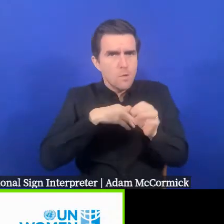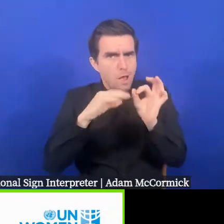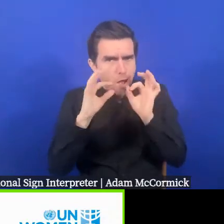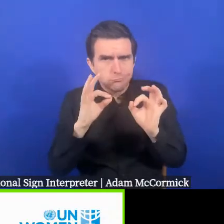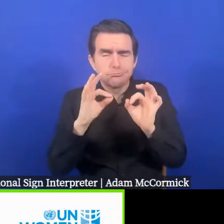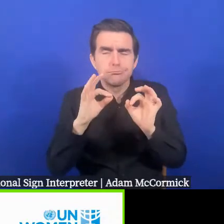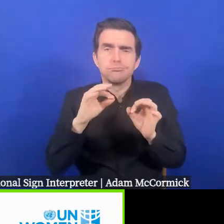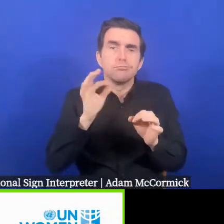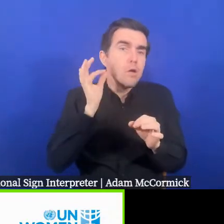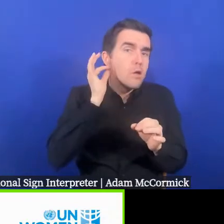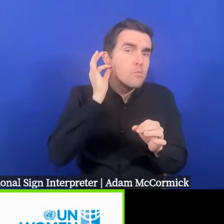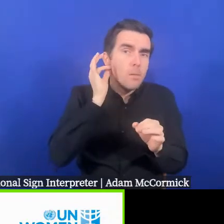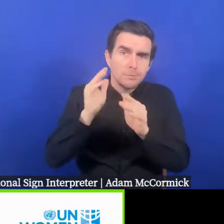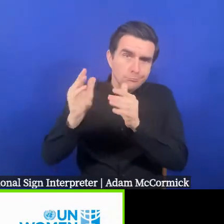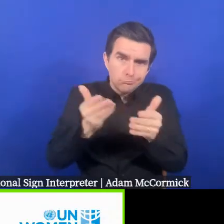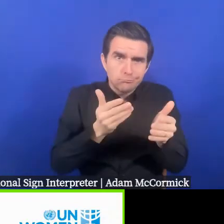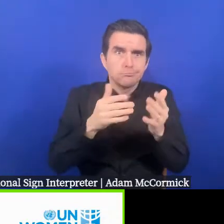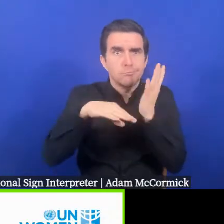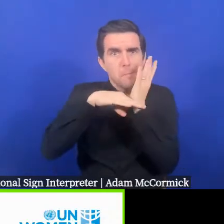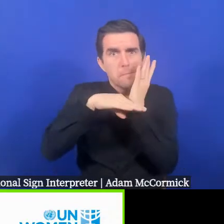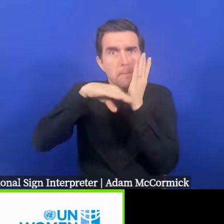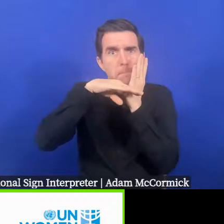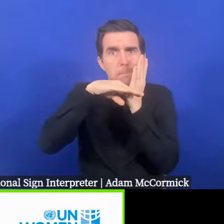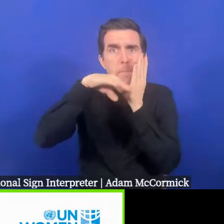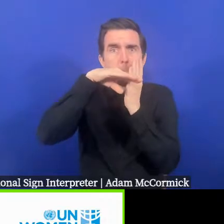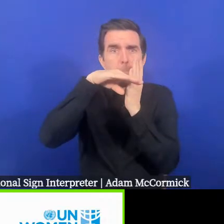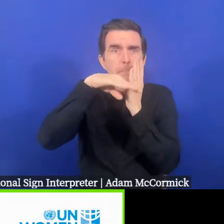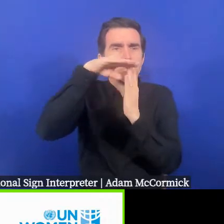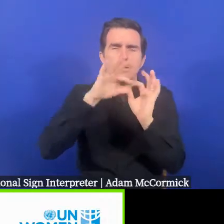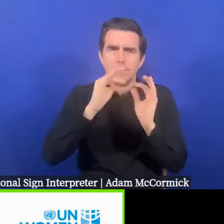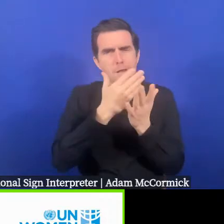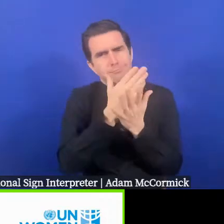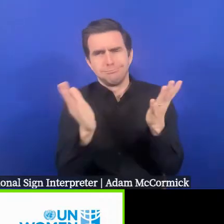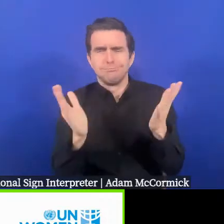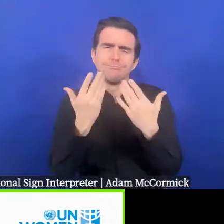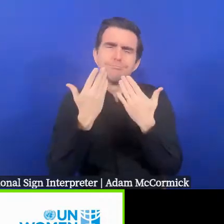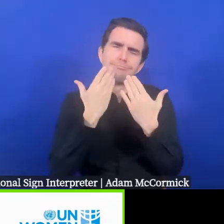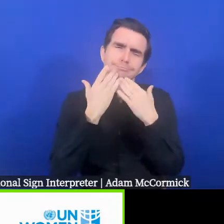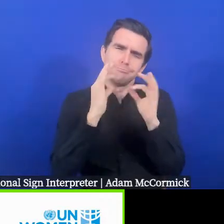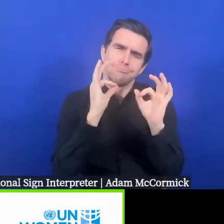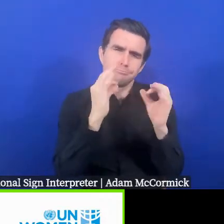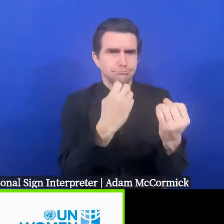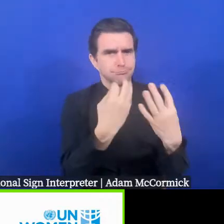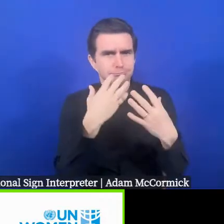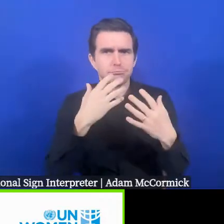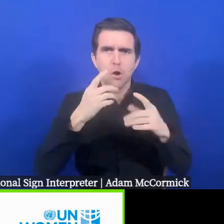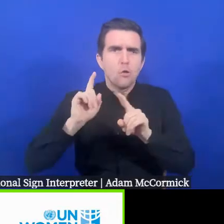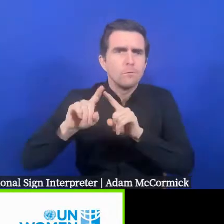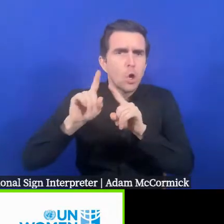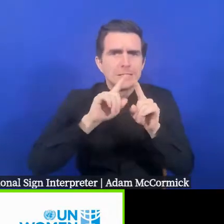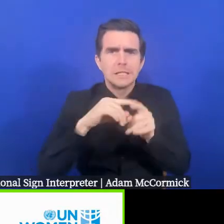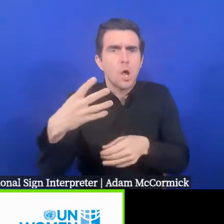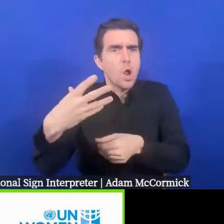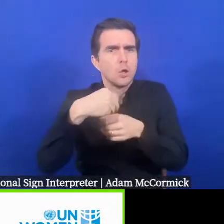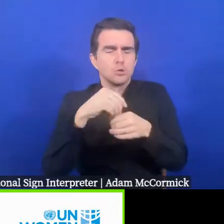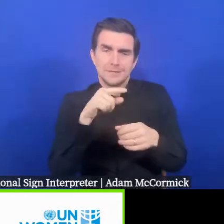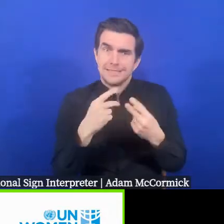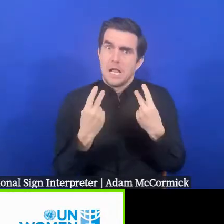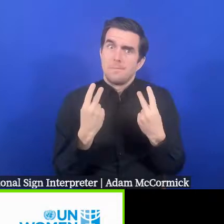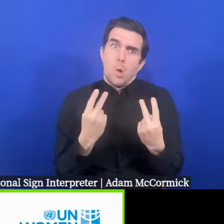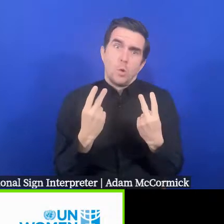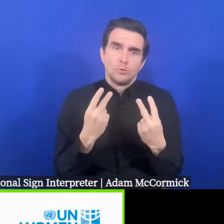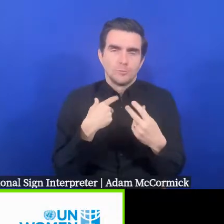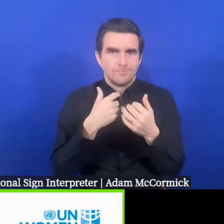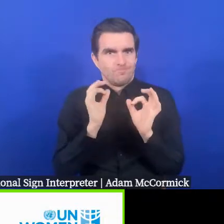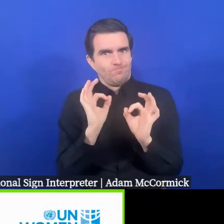inclusion, really important. And it's always good to hear of institutional collaborations. So obviously you've